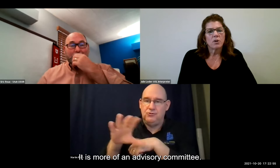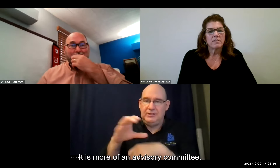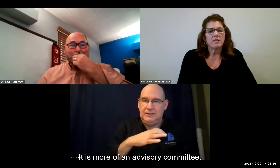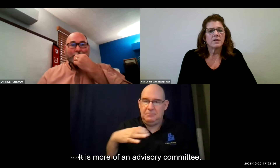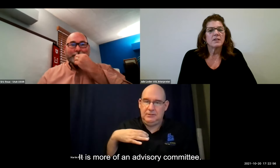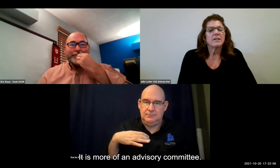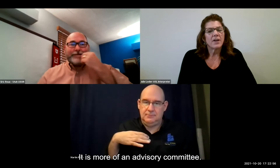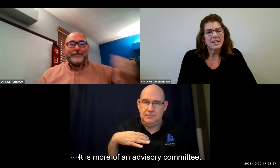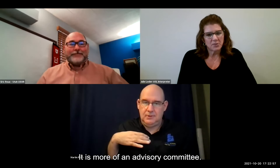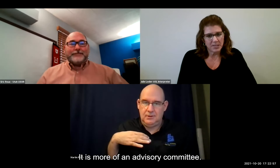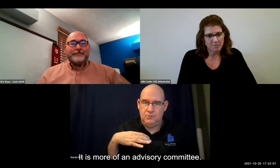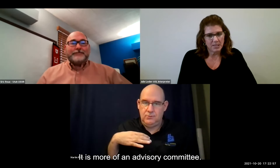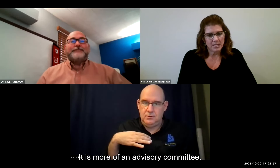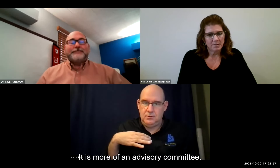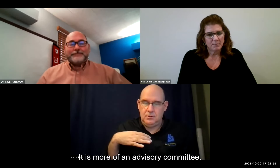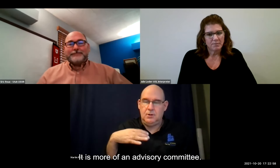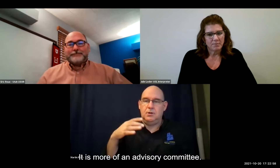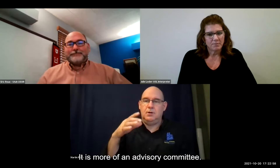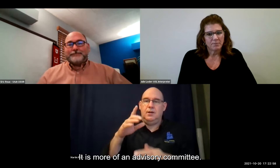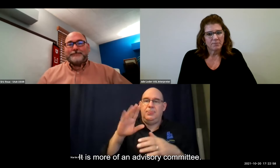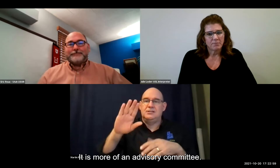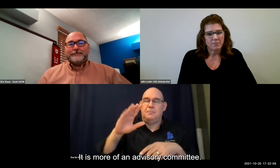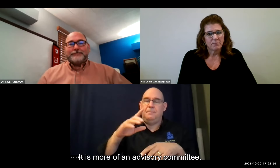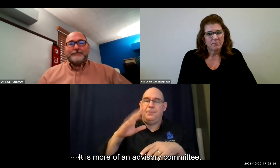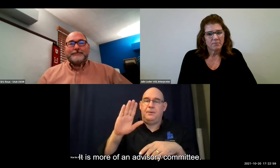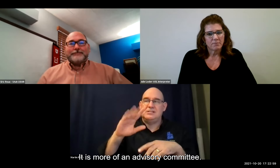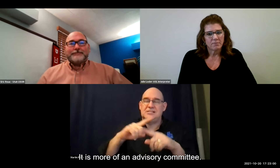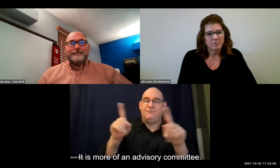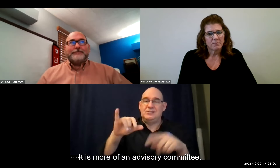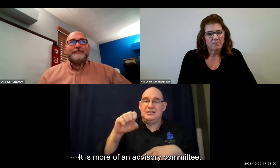It's more of an advisory committee.